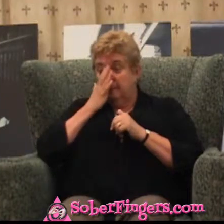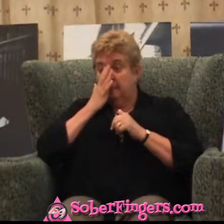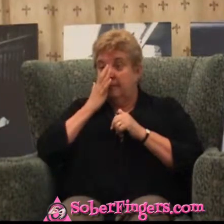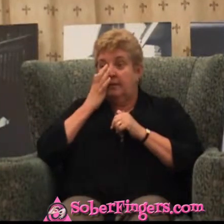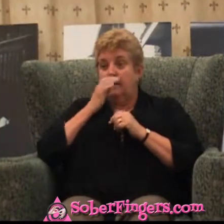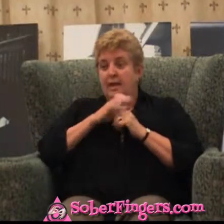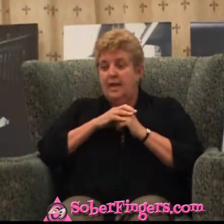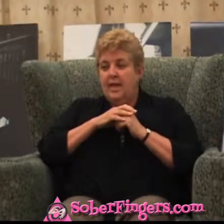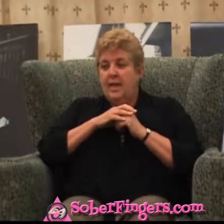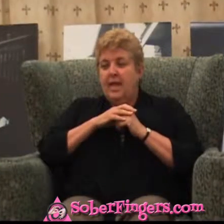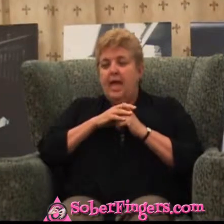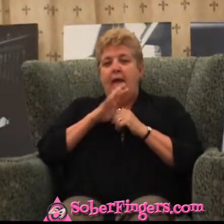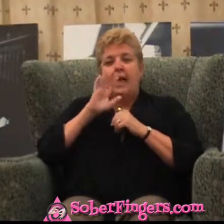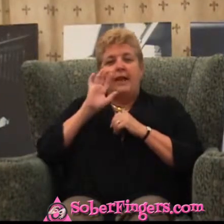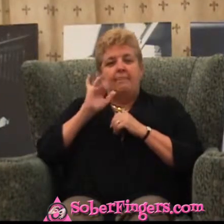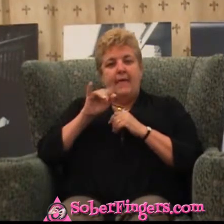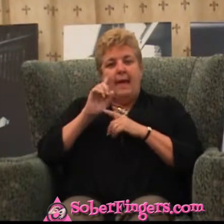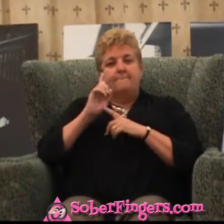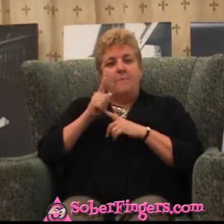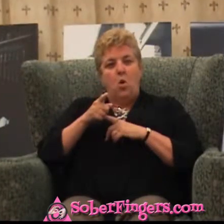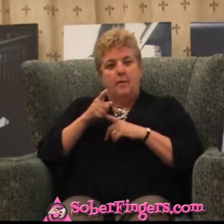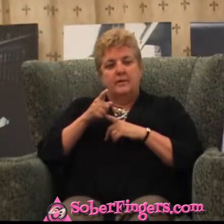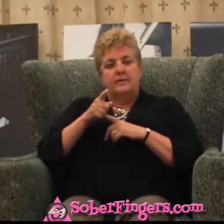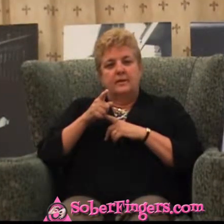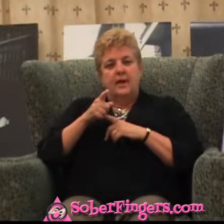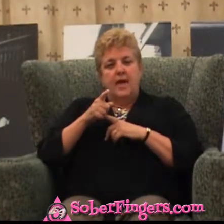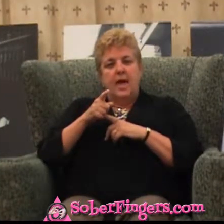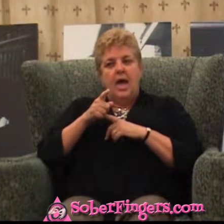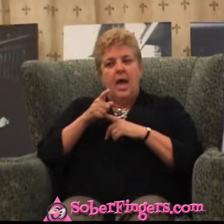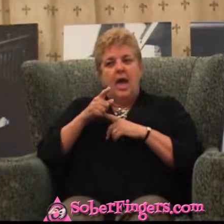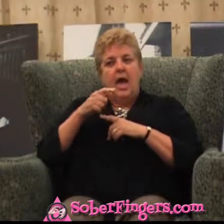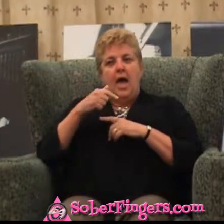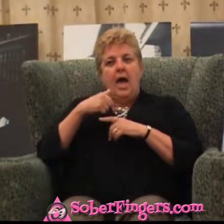And it was at that moment that I experienced step one.